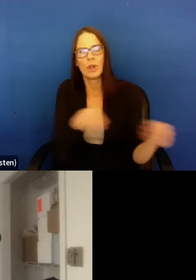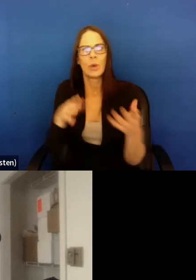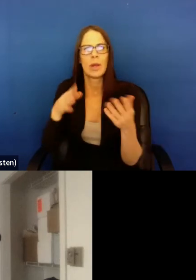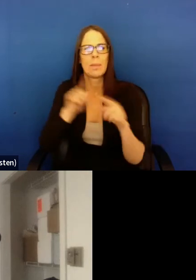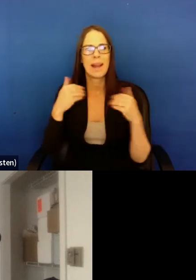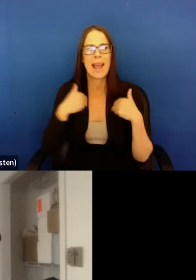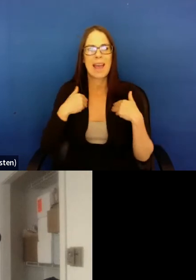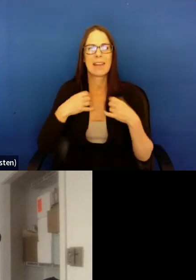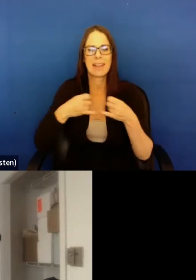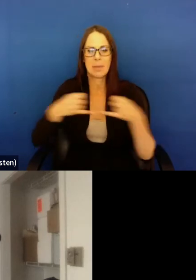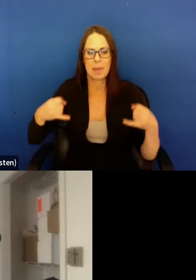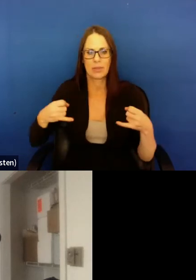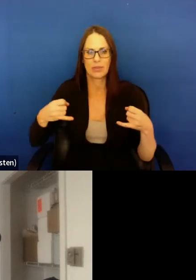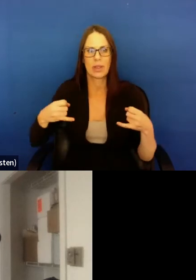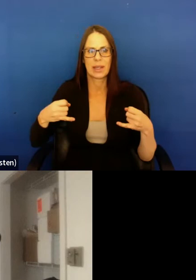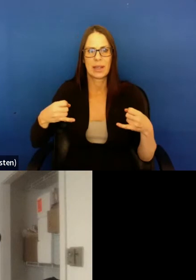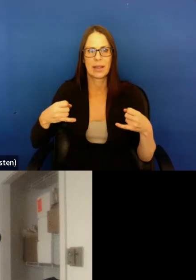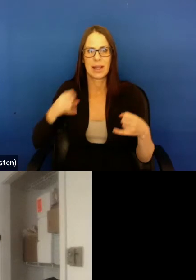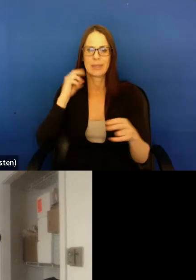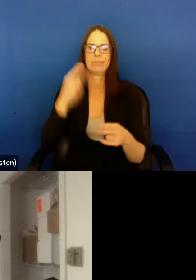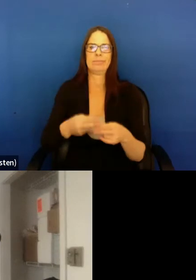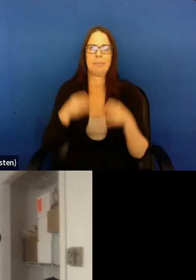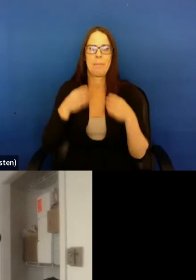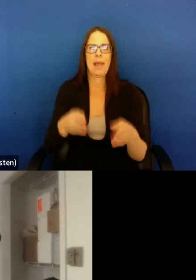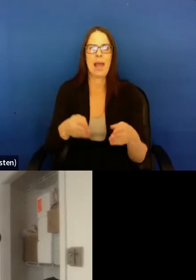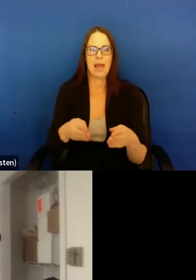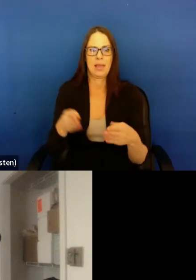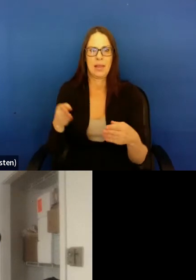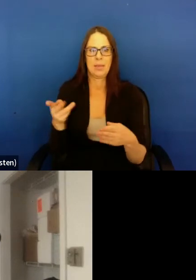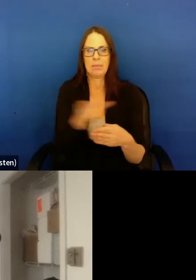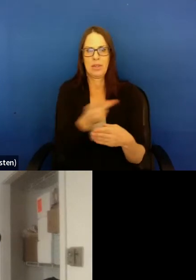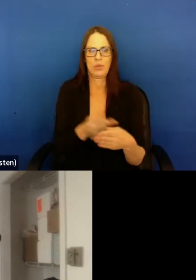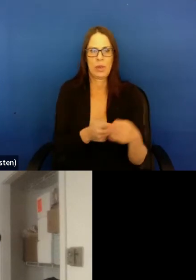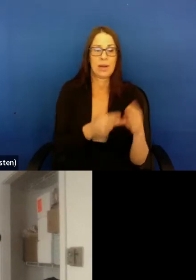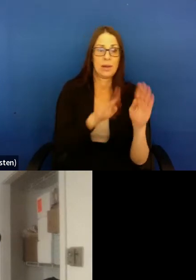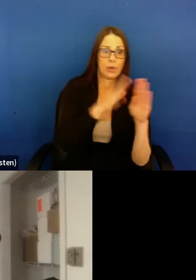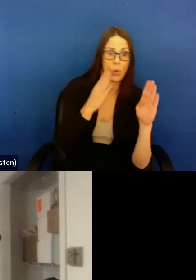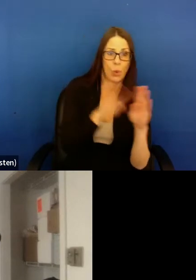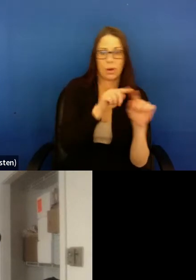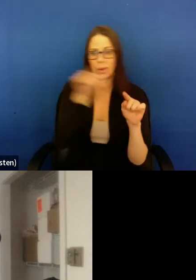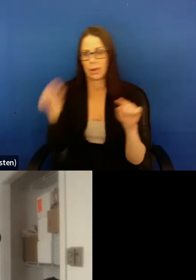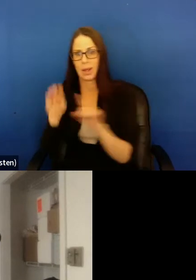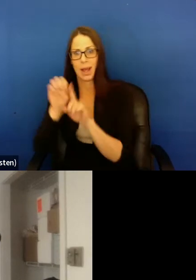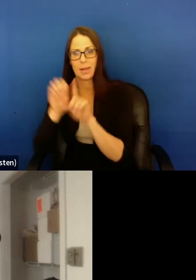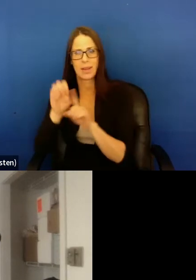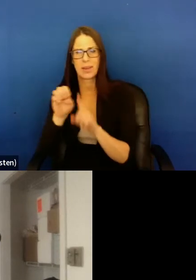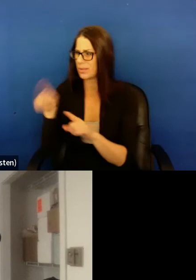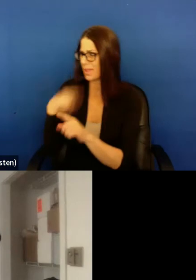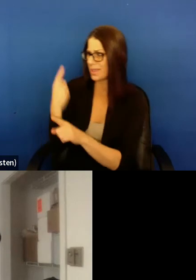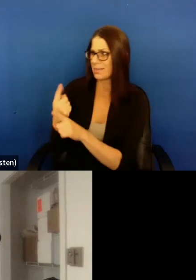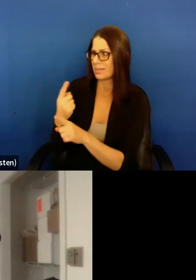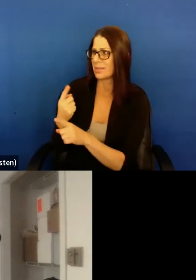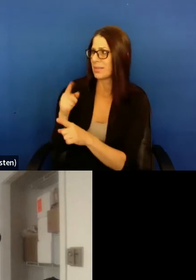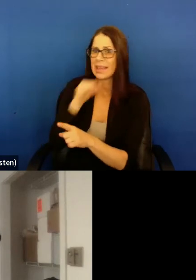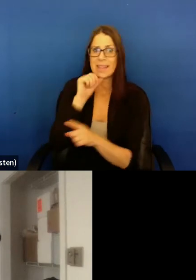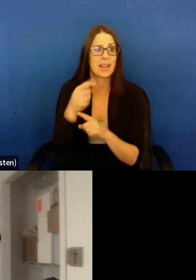path between the main door and the elevators. So I think, yeah. It's a great point. And in fact, it's not just a inconvenience. In fact, it's a